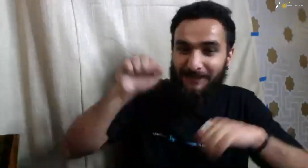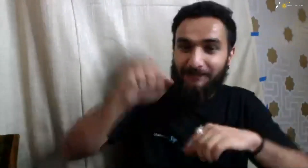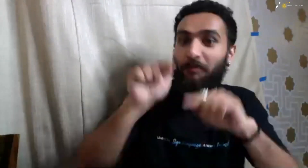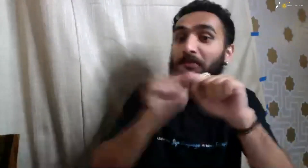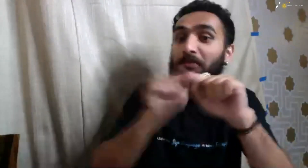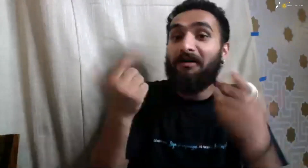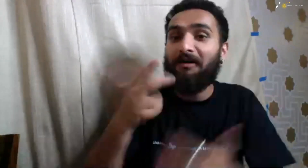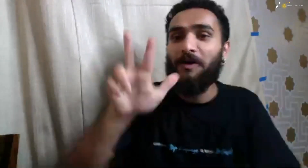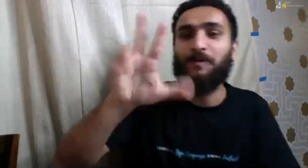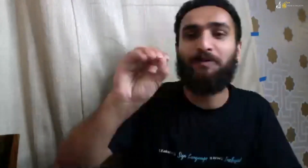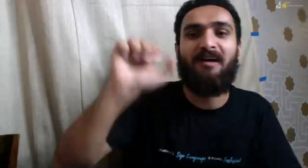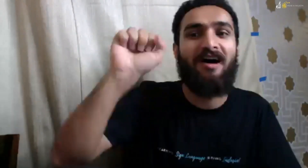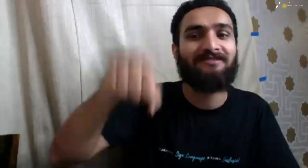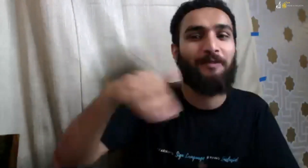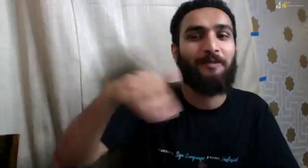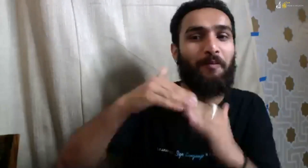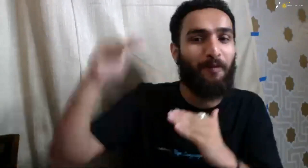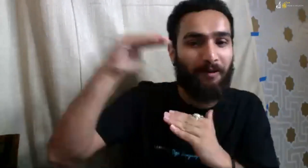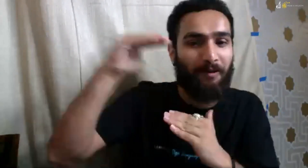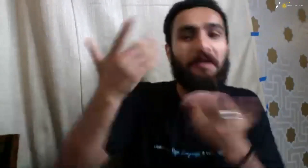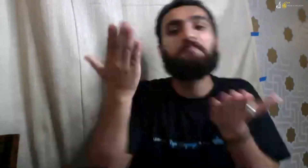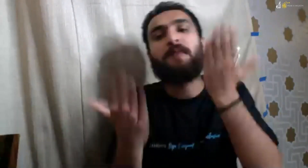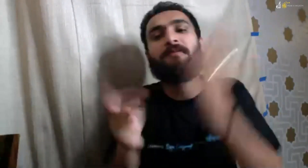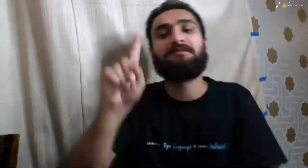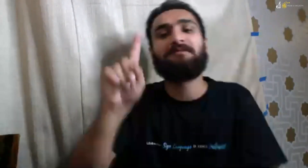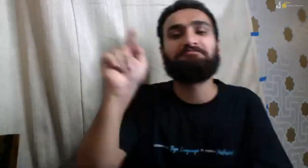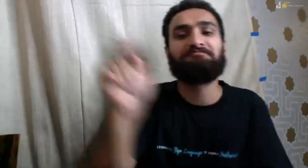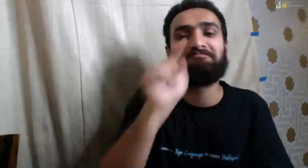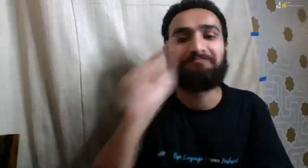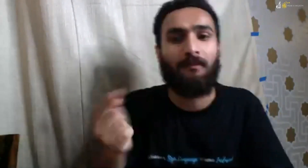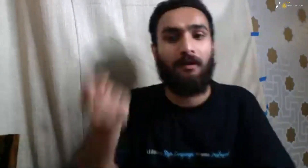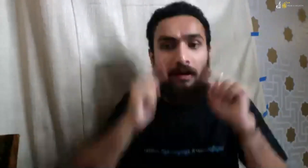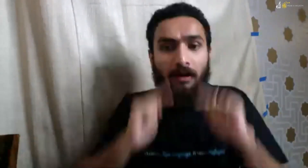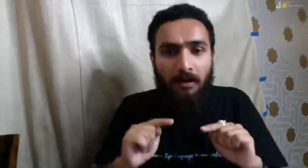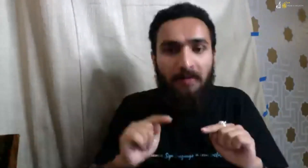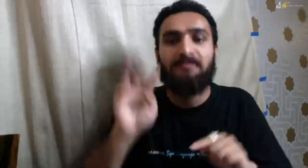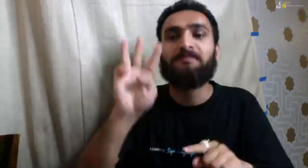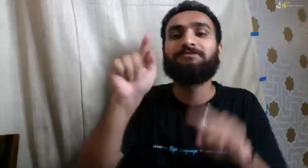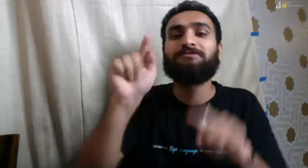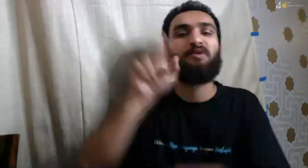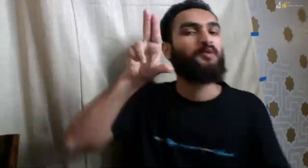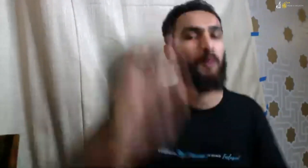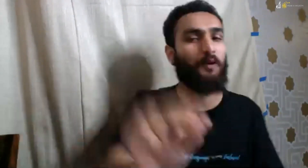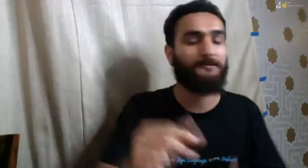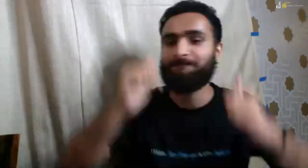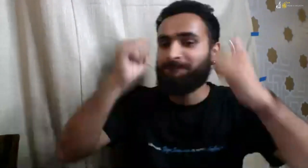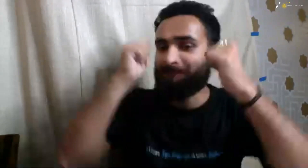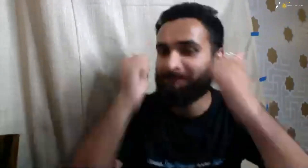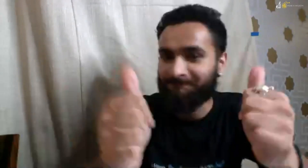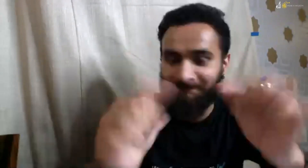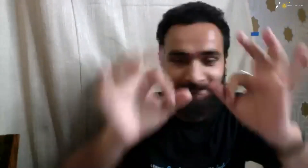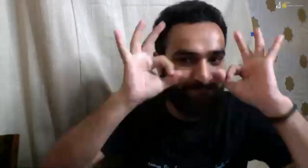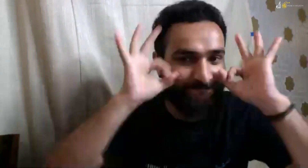Most of the people have said yes to have the accessible course. 80% people have said yes. And 70% have said